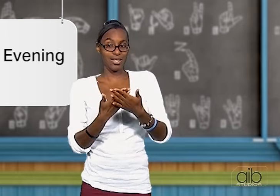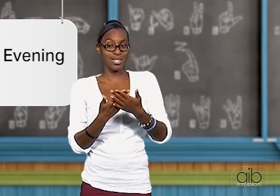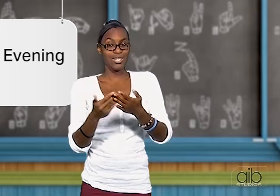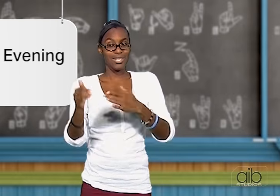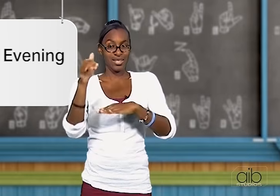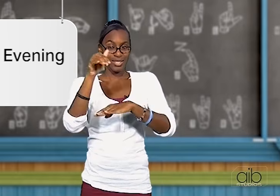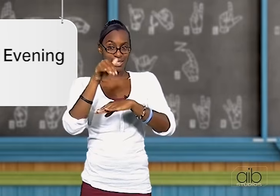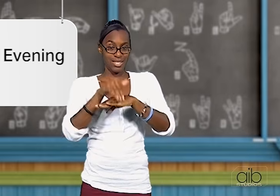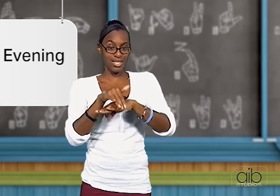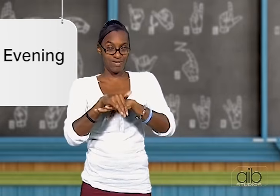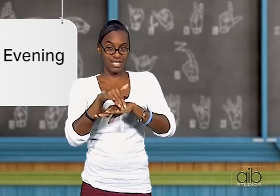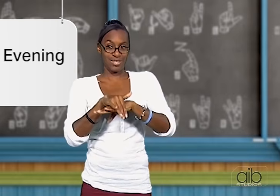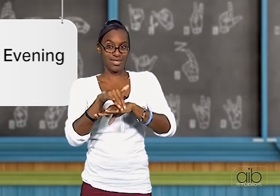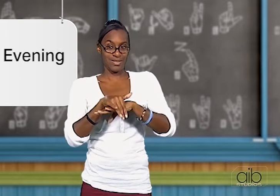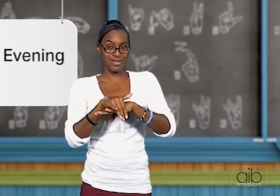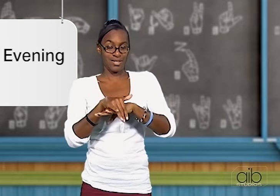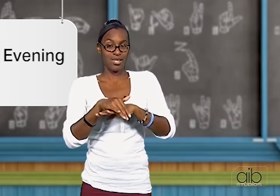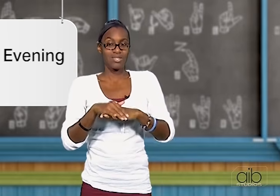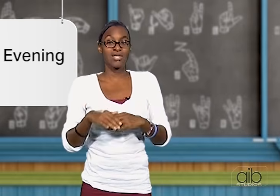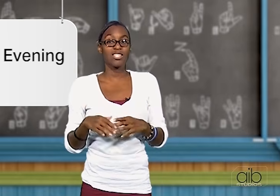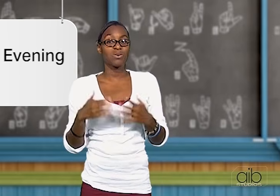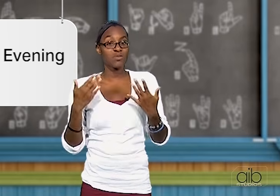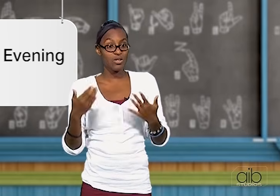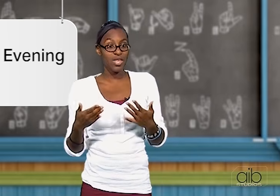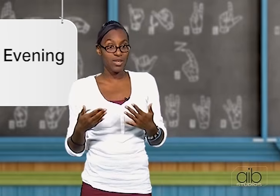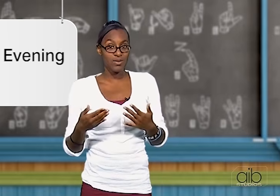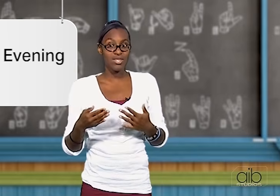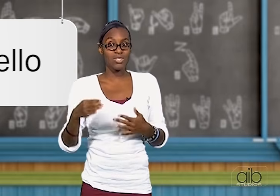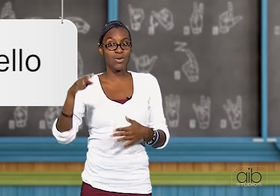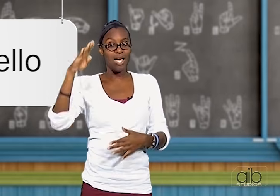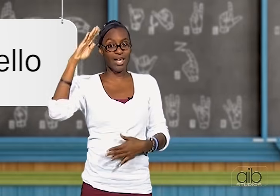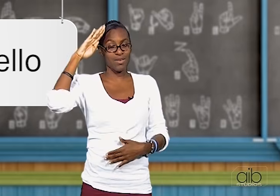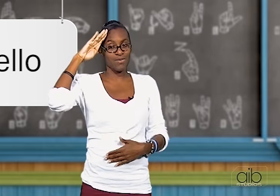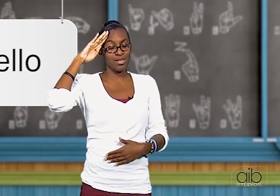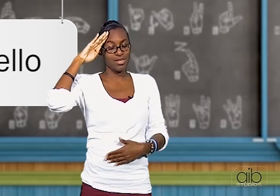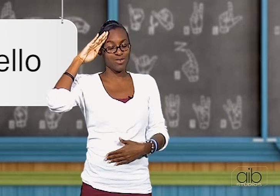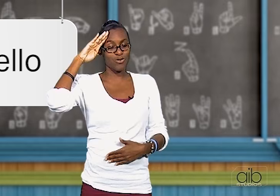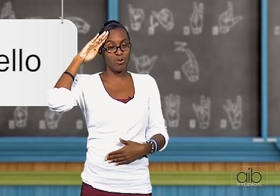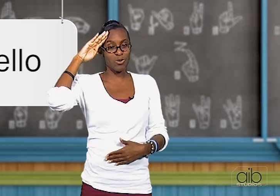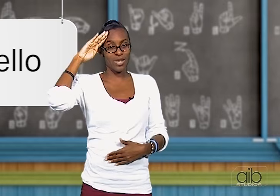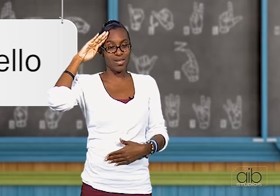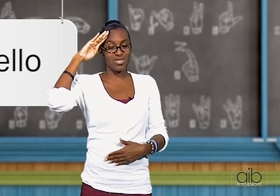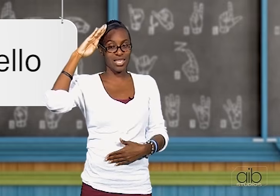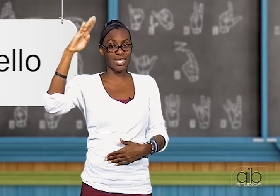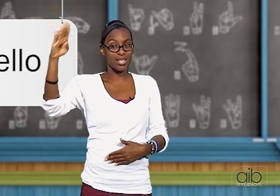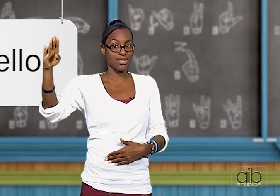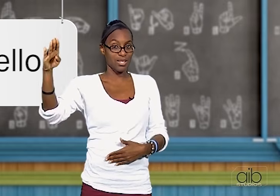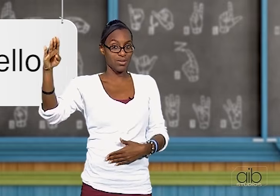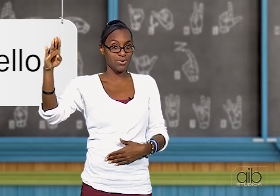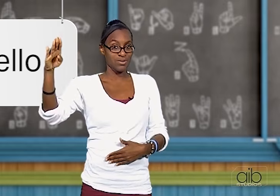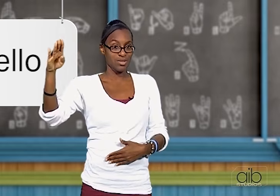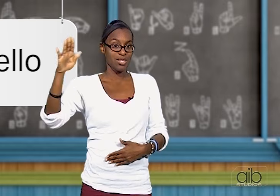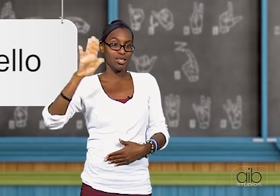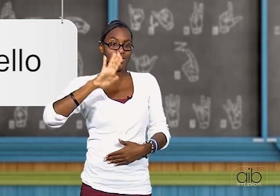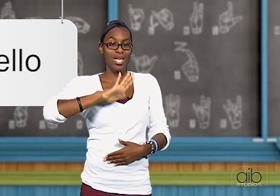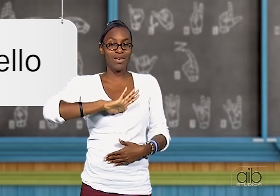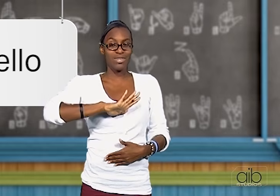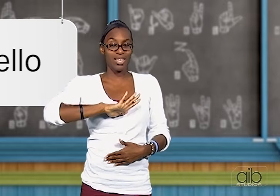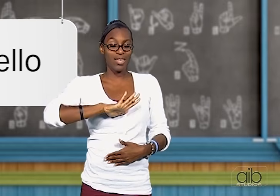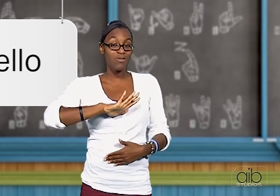Good evening. So let's review those. You have the formal way of saying hello. You have the